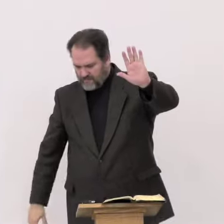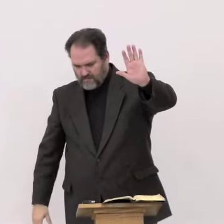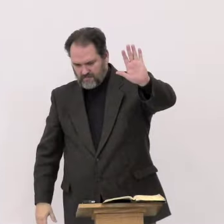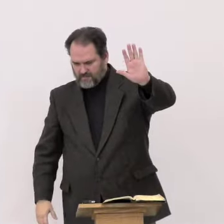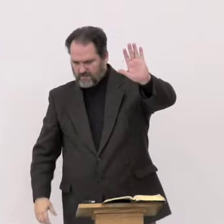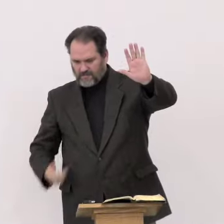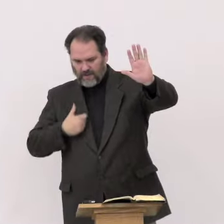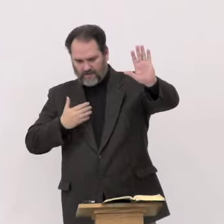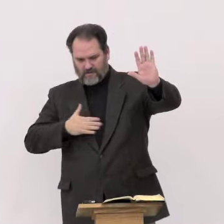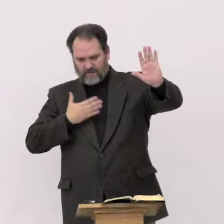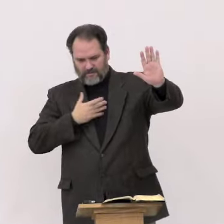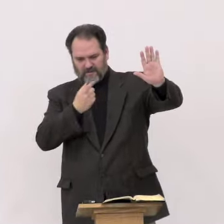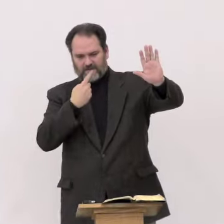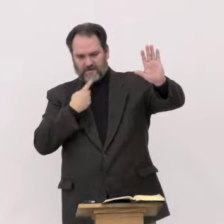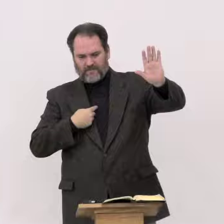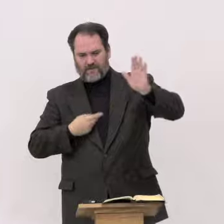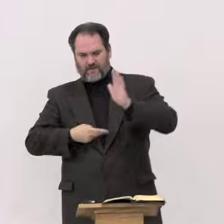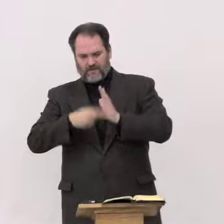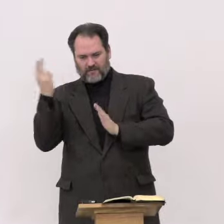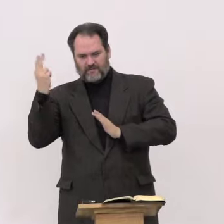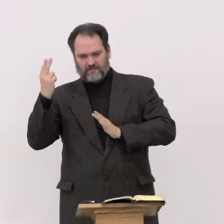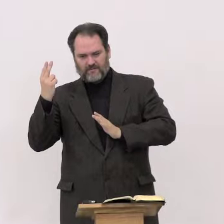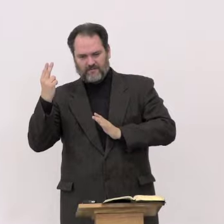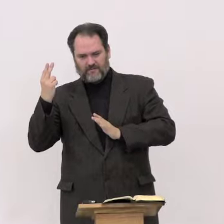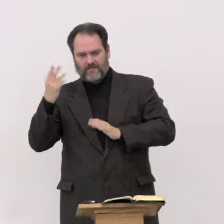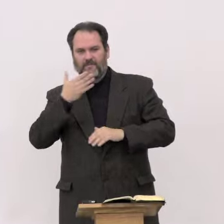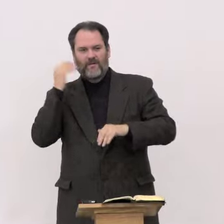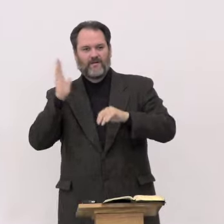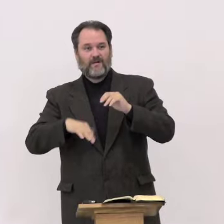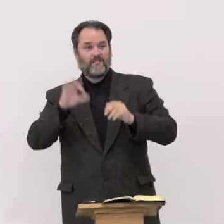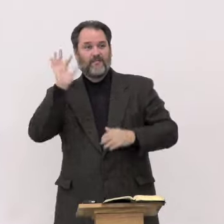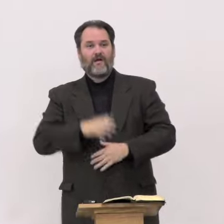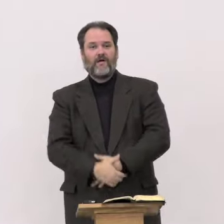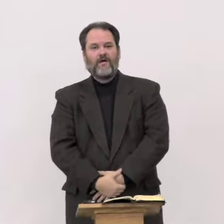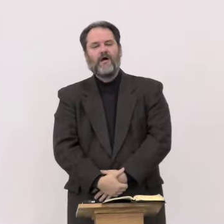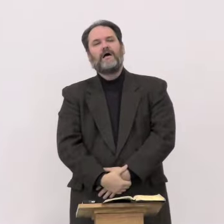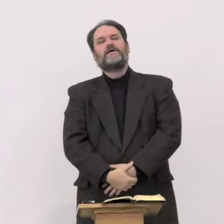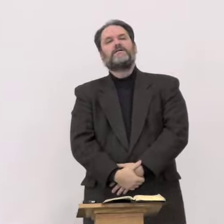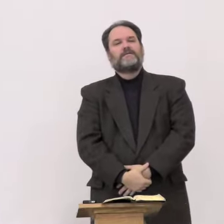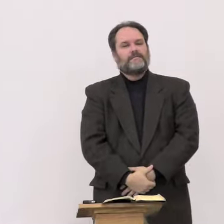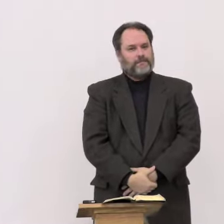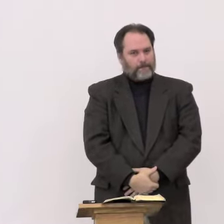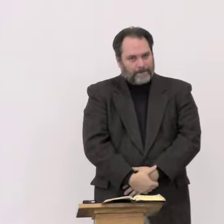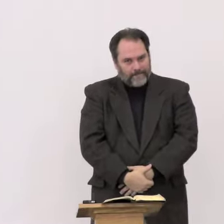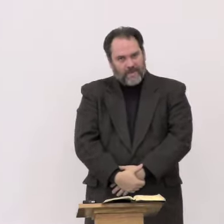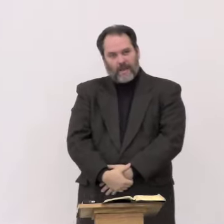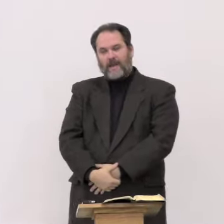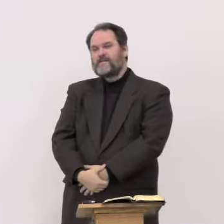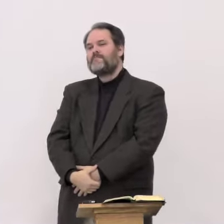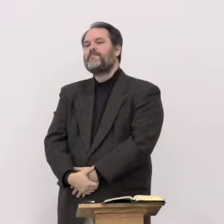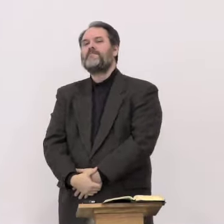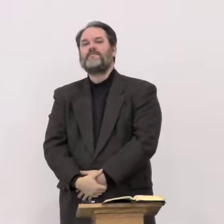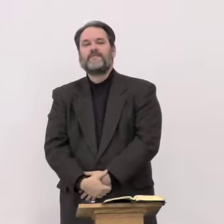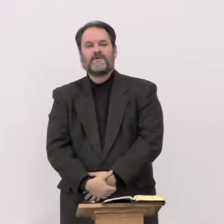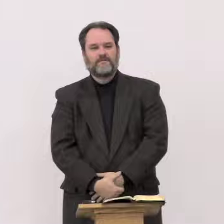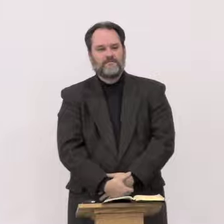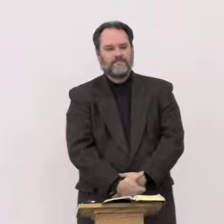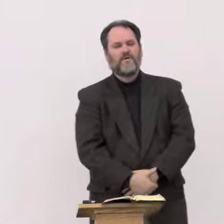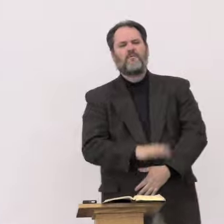And the man's like, man says, okay, thank you for telling the truth. Some pastors won't say anything.